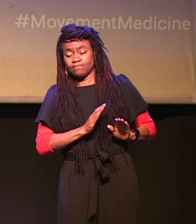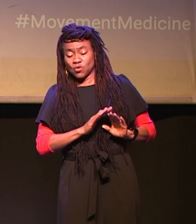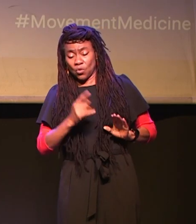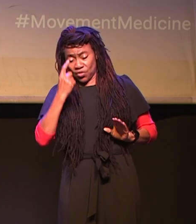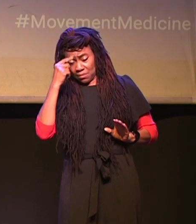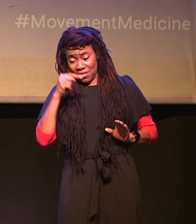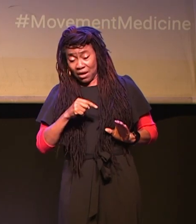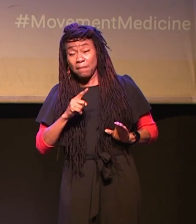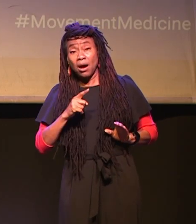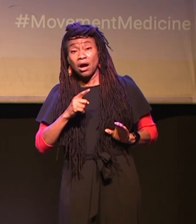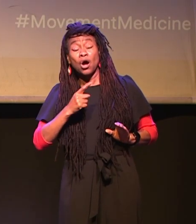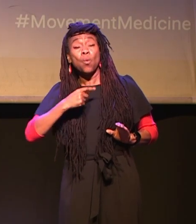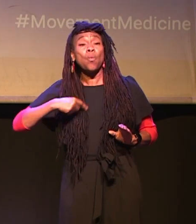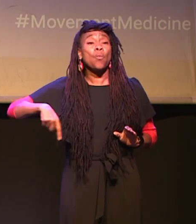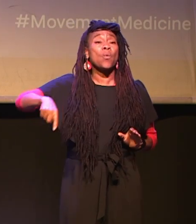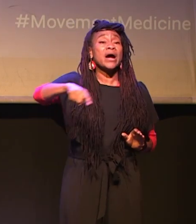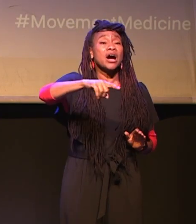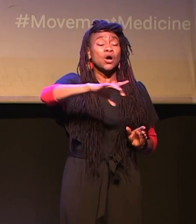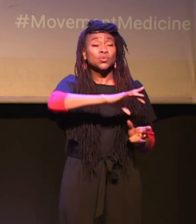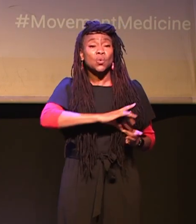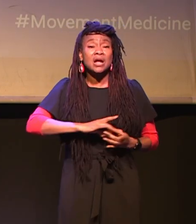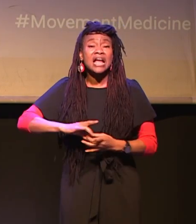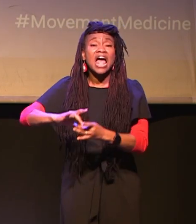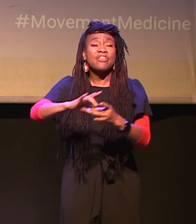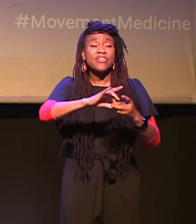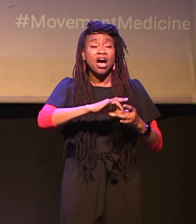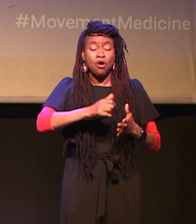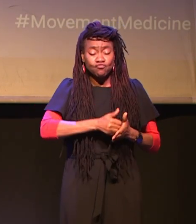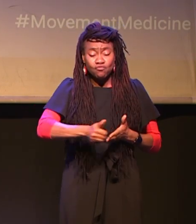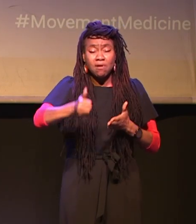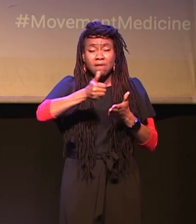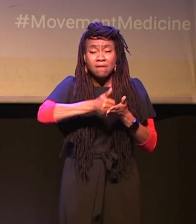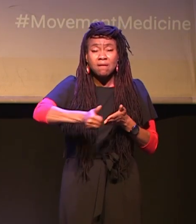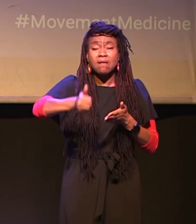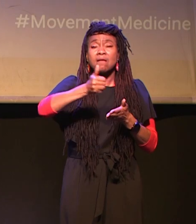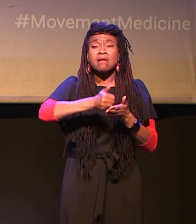grief together. And we're going to do it as regularly as we need